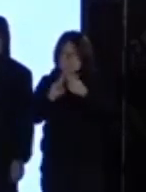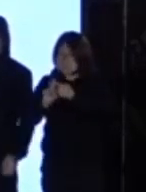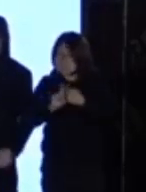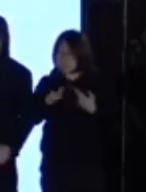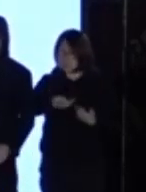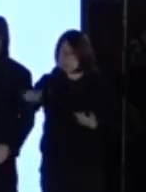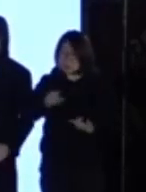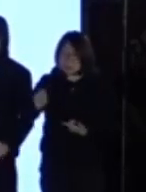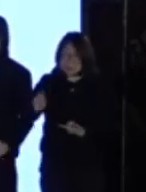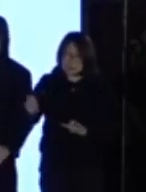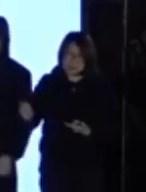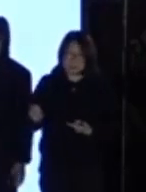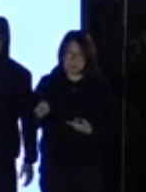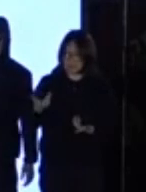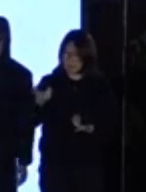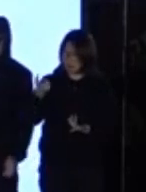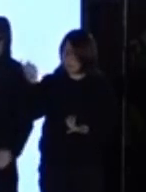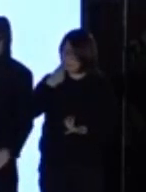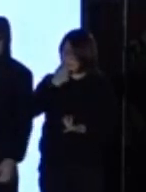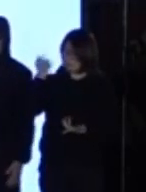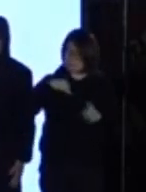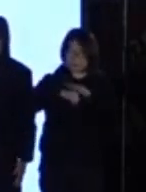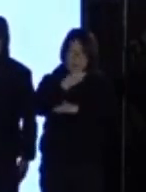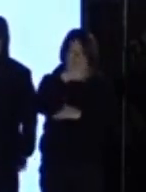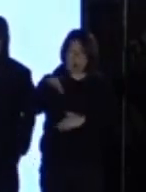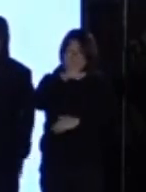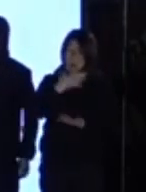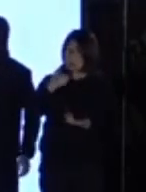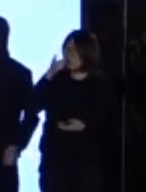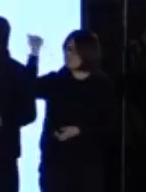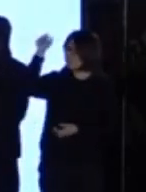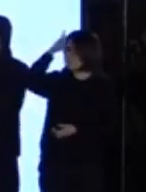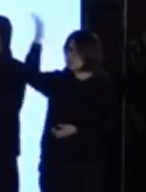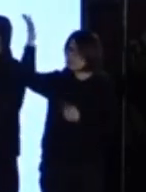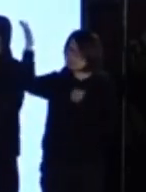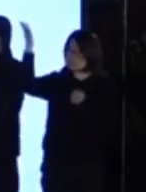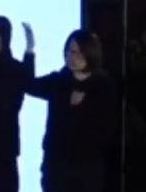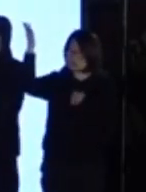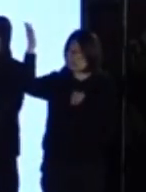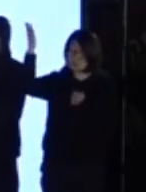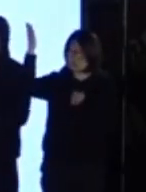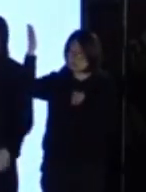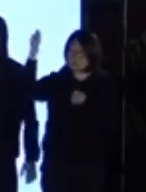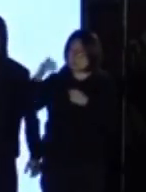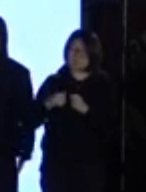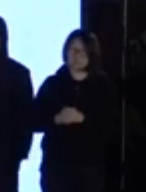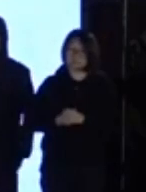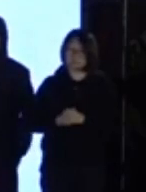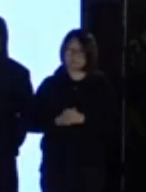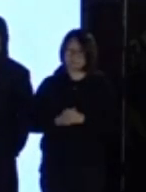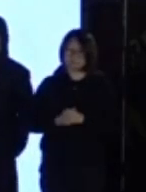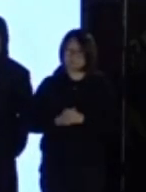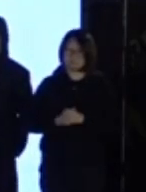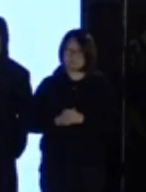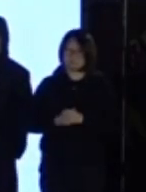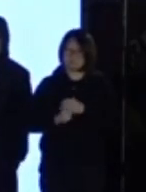physically. On top of that, we urge the Hong Kong government to stop deploying toxic gas immediately in future operations. Not only will